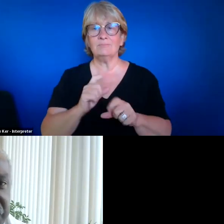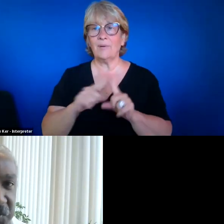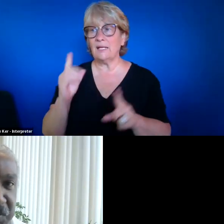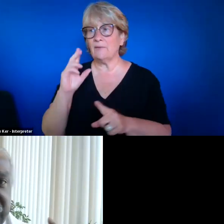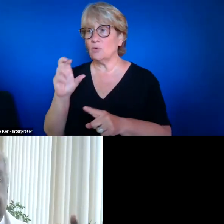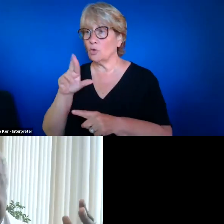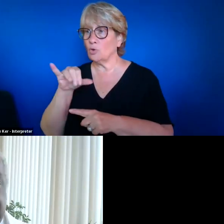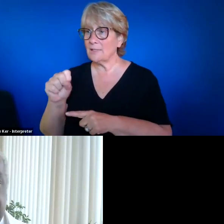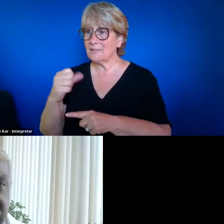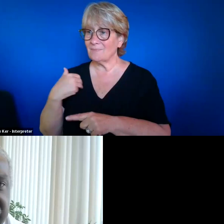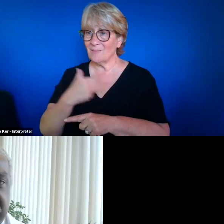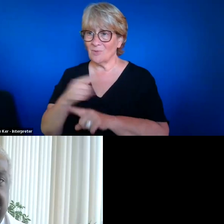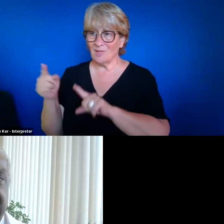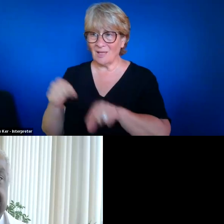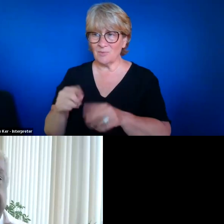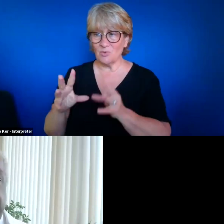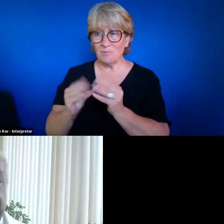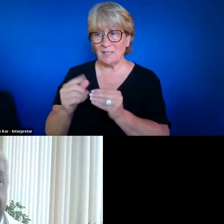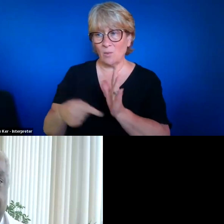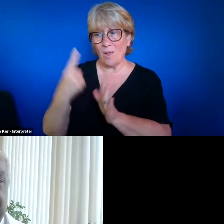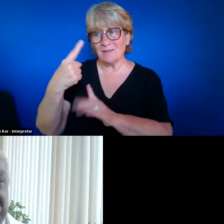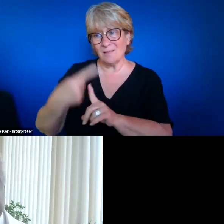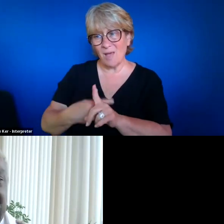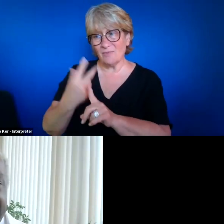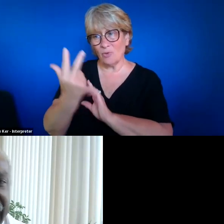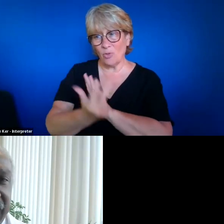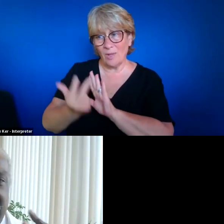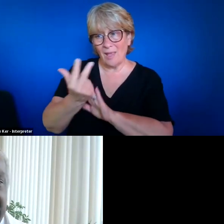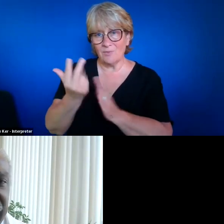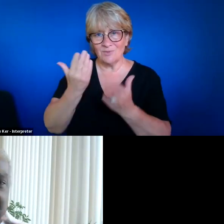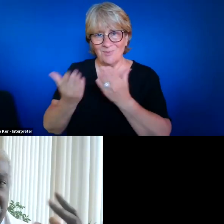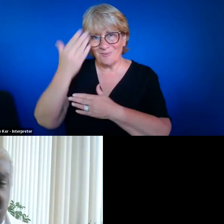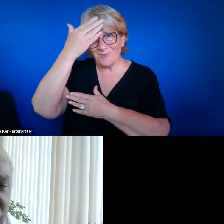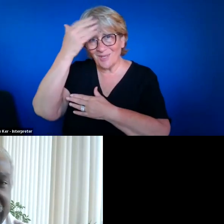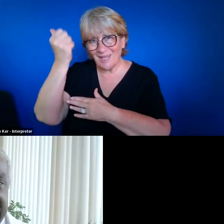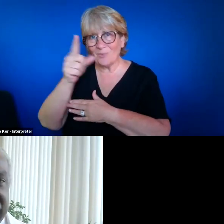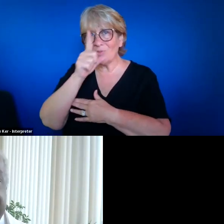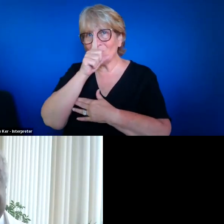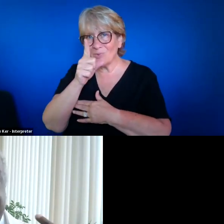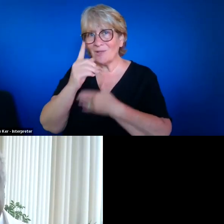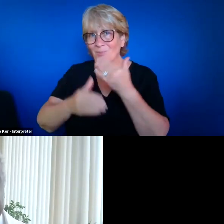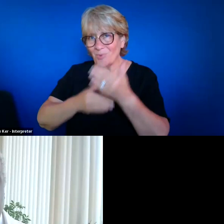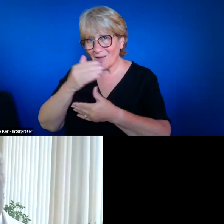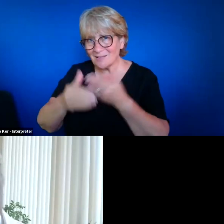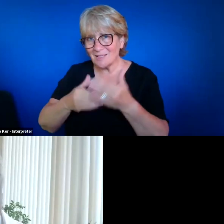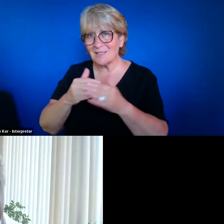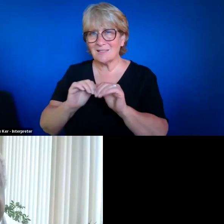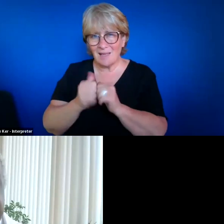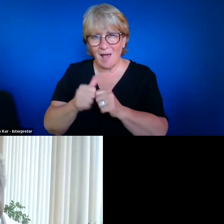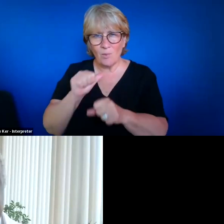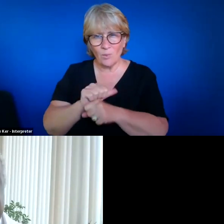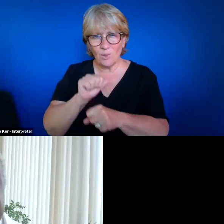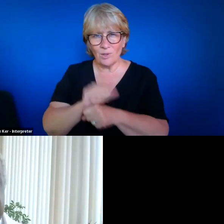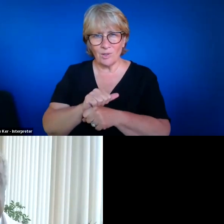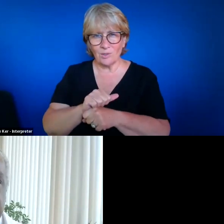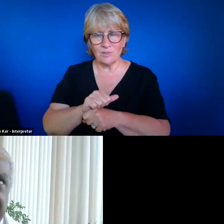only comes to a meeting once a month for 3 hours, you may forget what the real process is and how this works. And